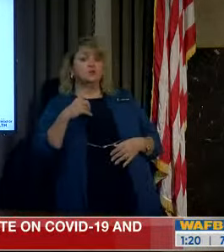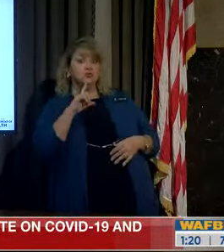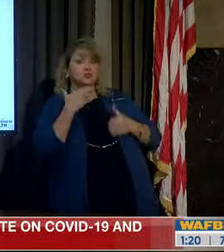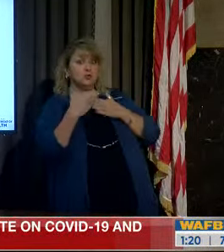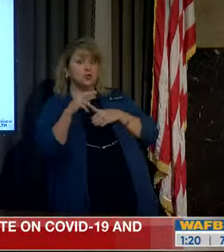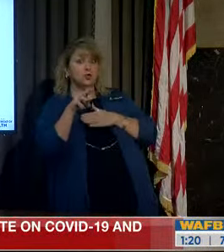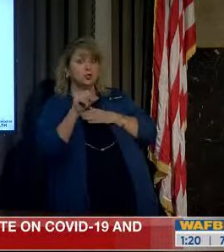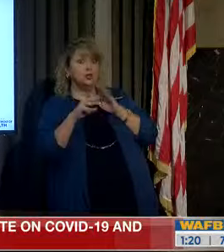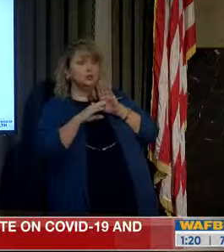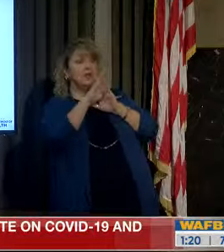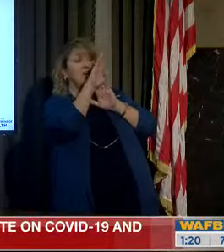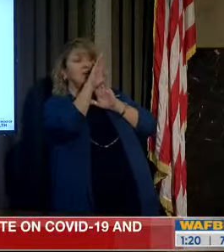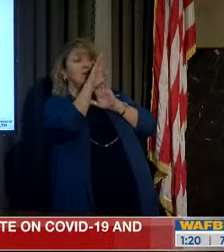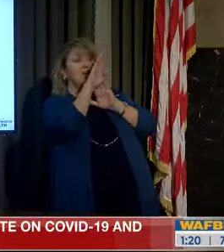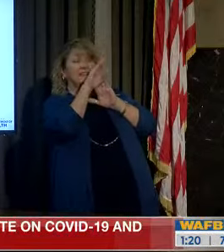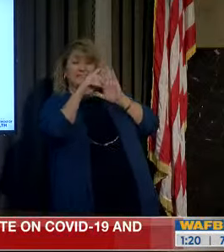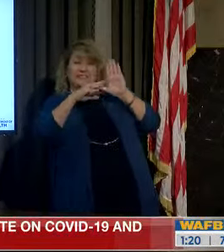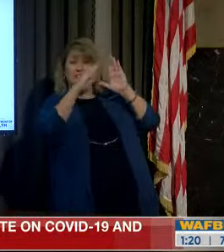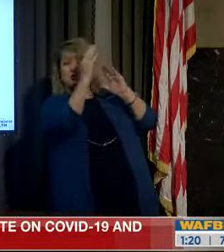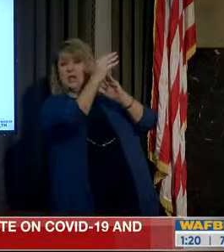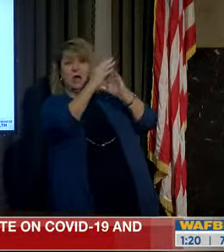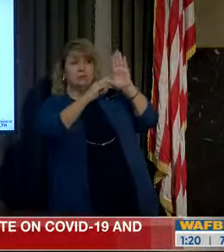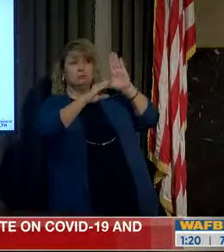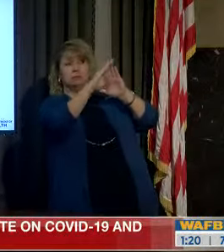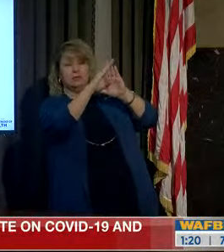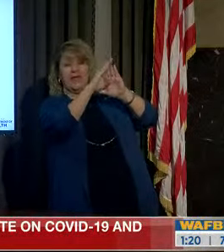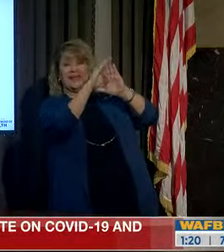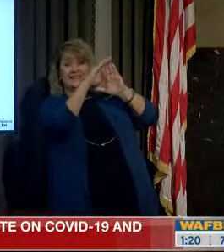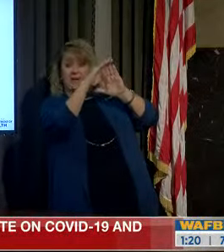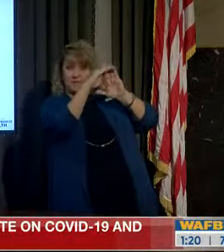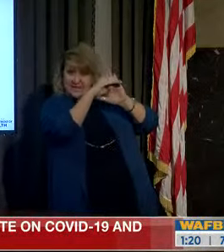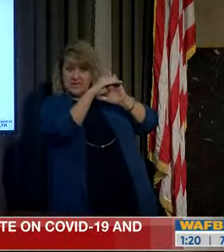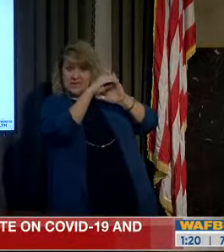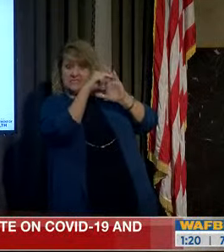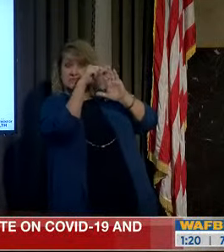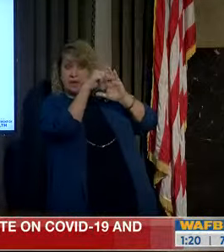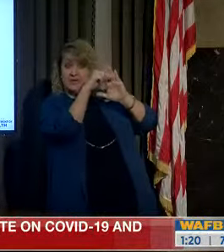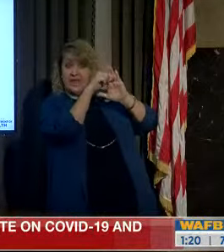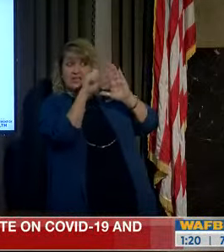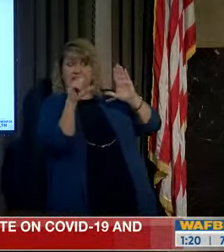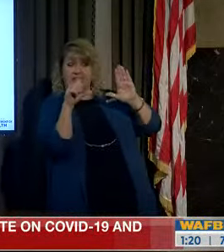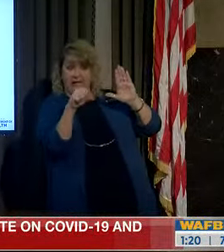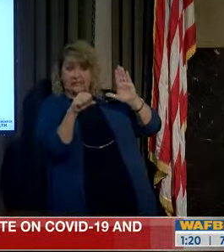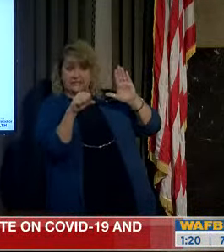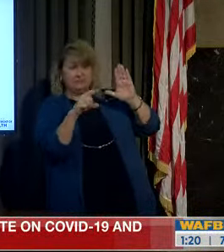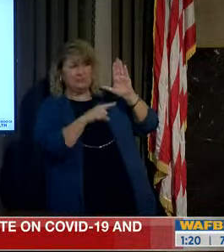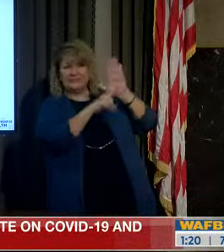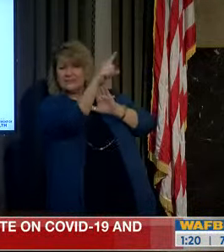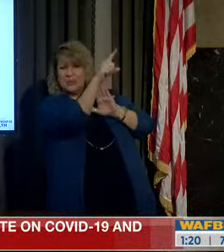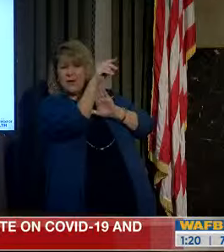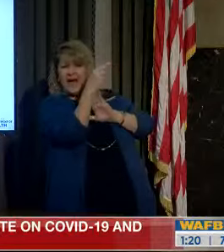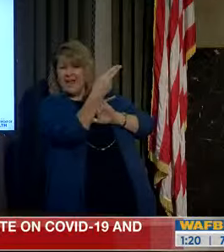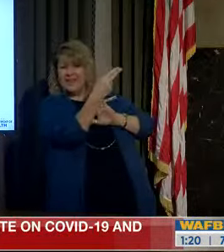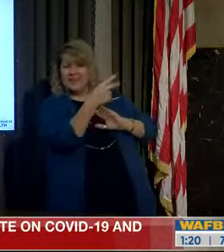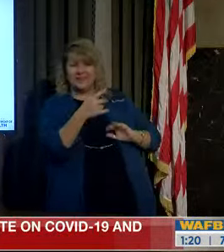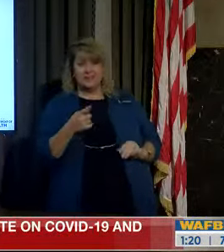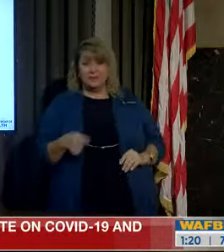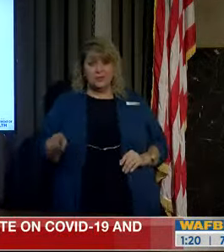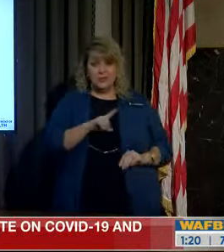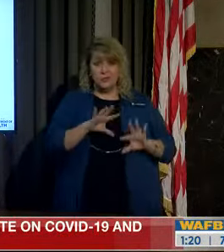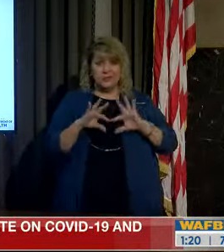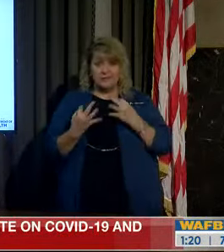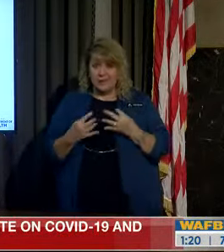just a ton of COVID out there in Louisiana, meaning that you and your family still need to be safe.